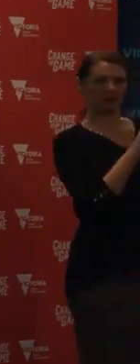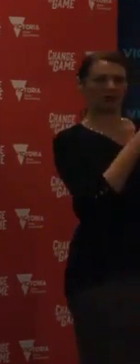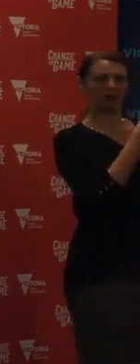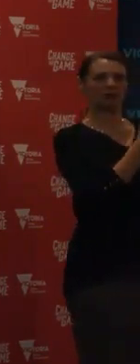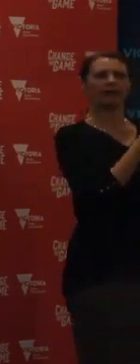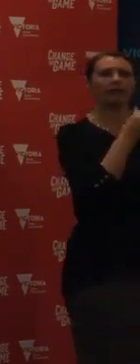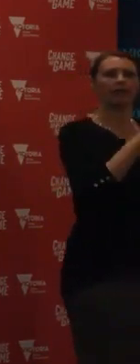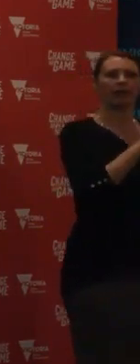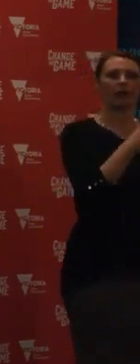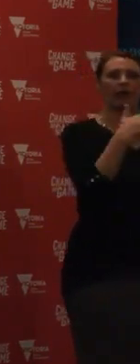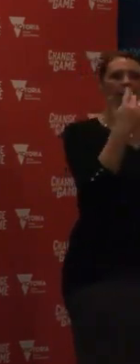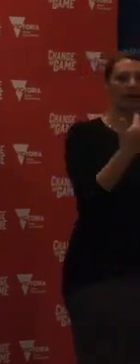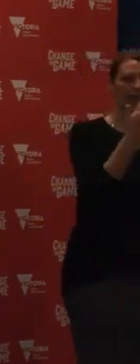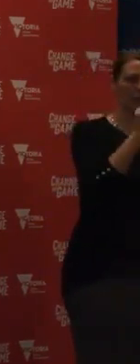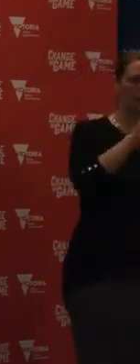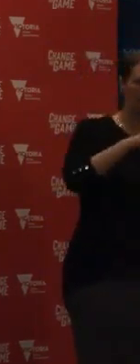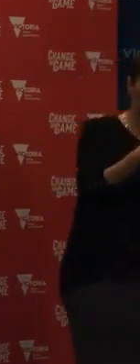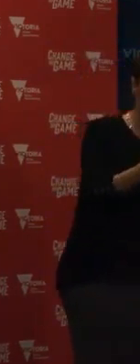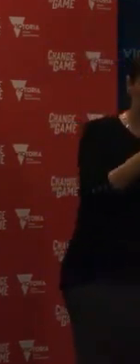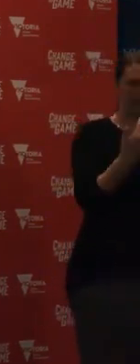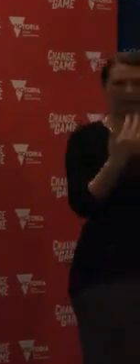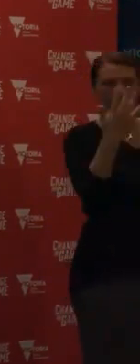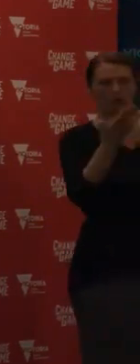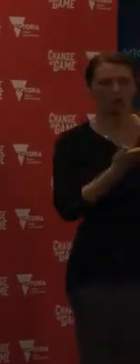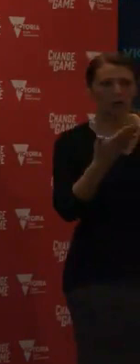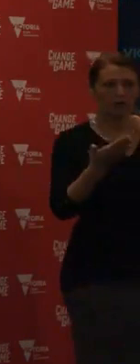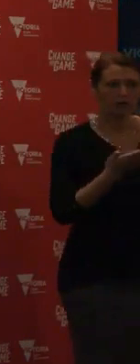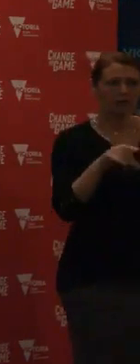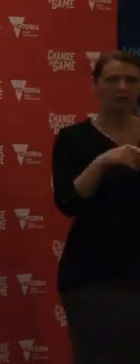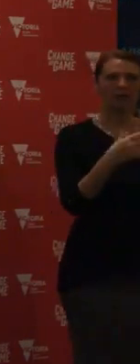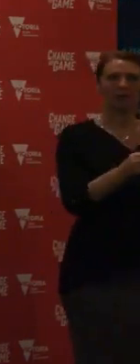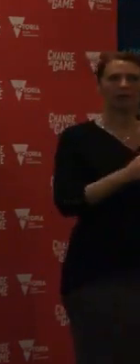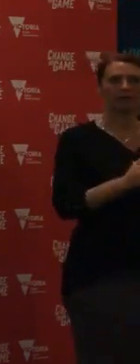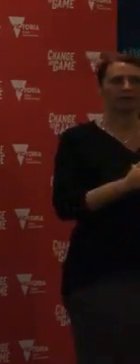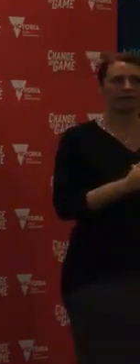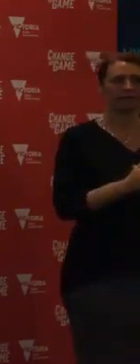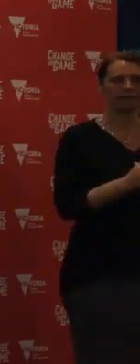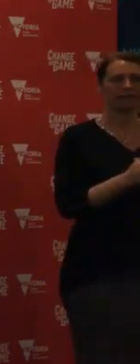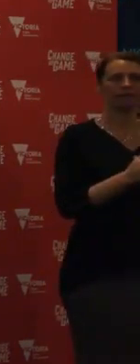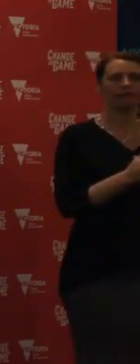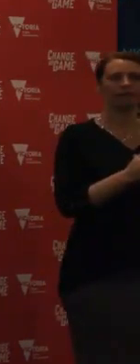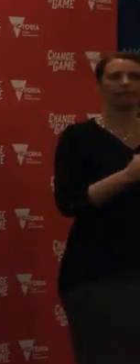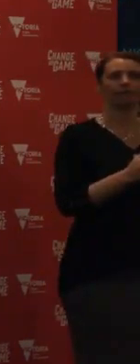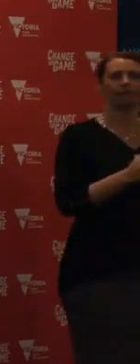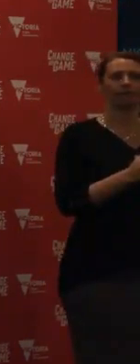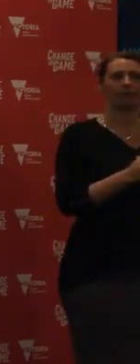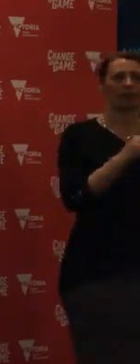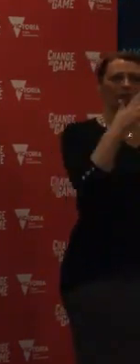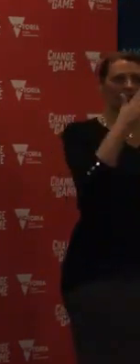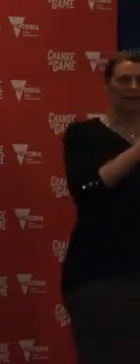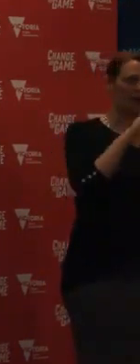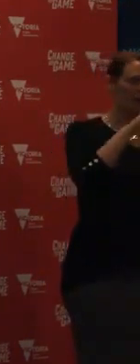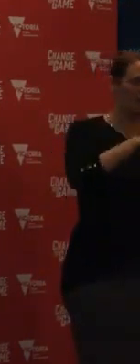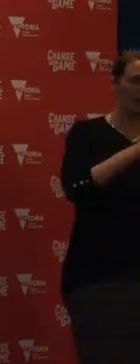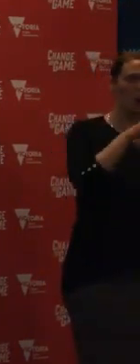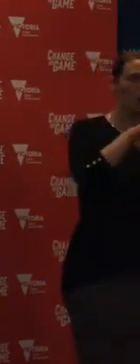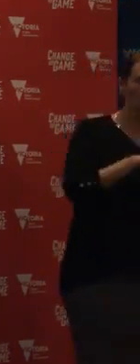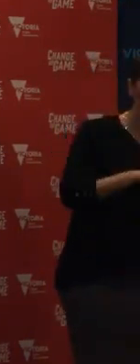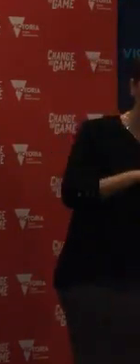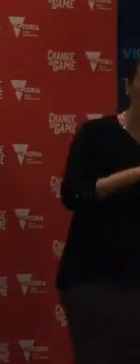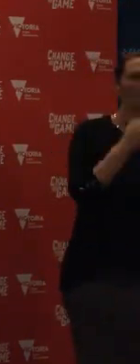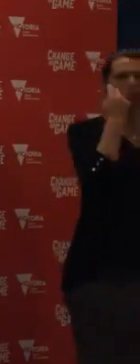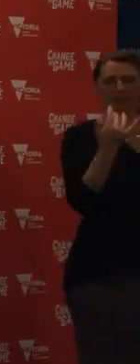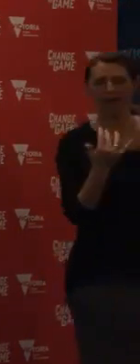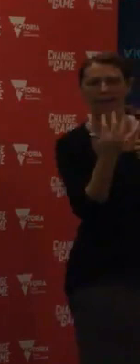saw, how many services providers provided. Never about quality, always about quantity. This